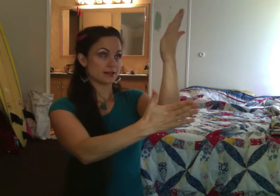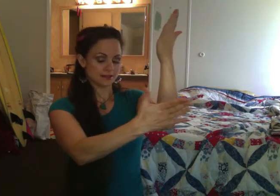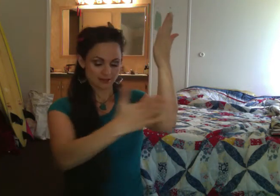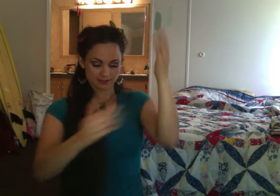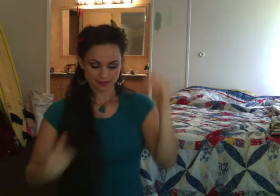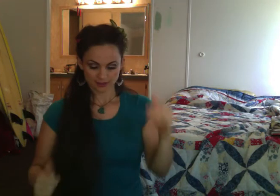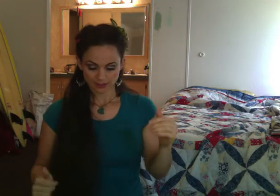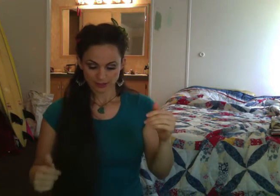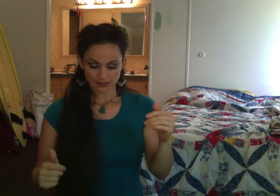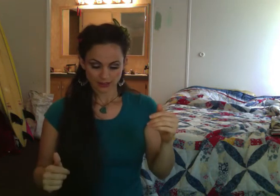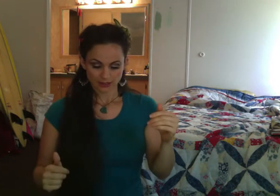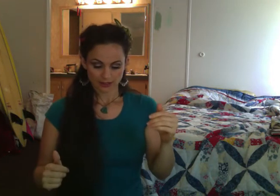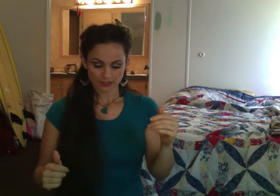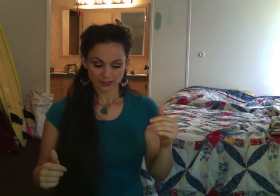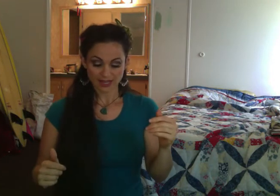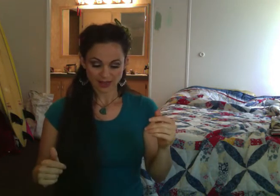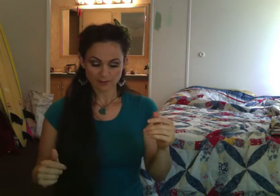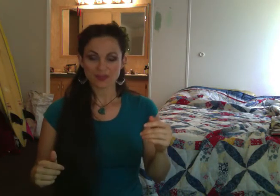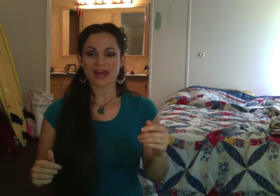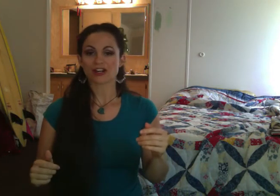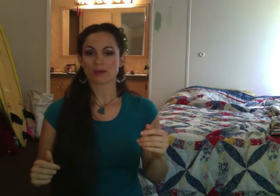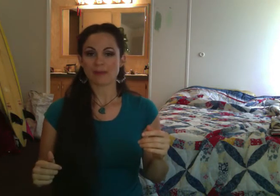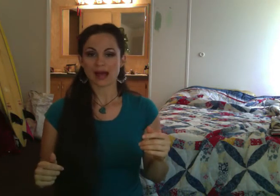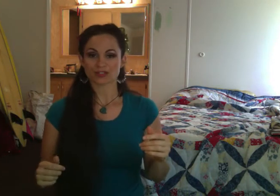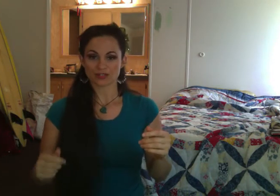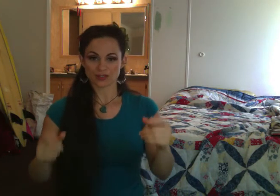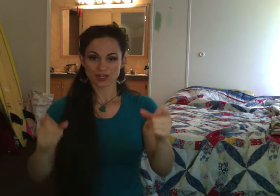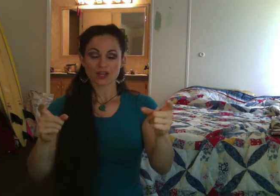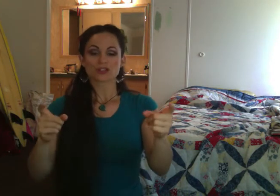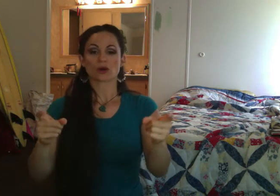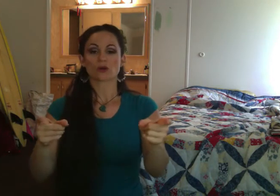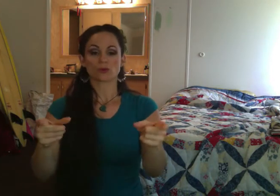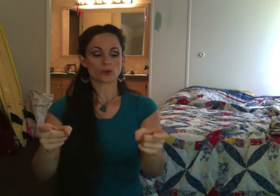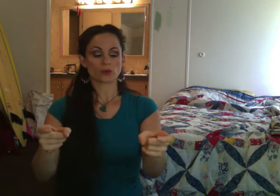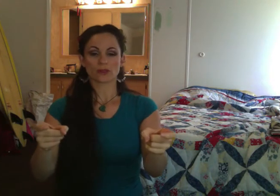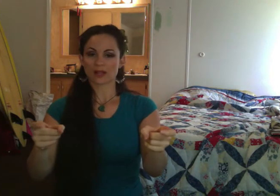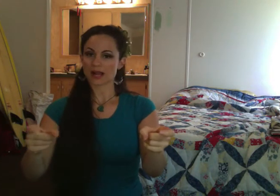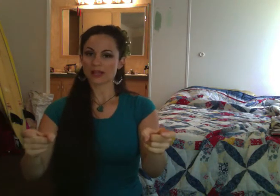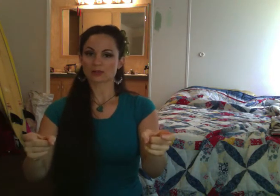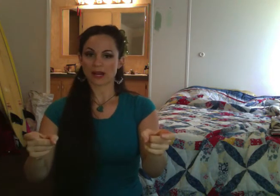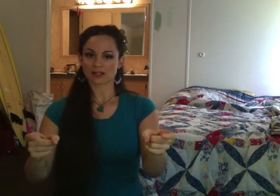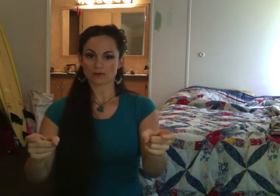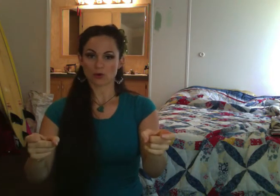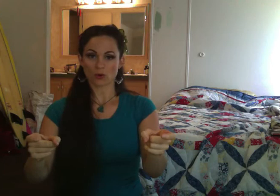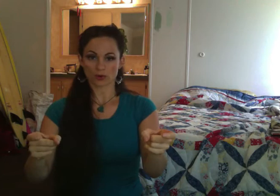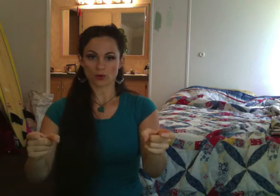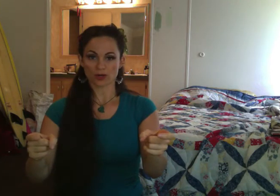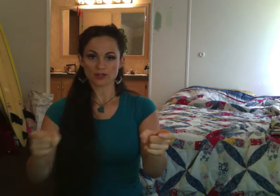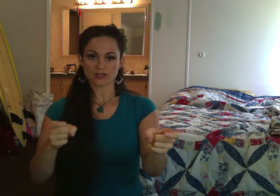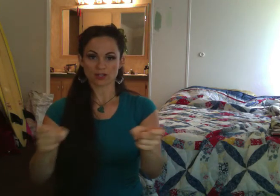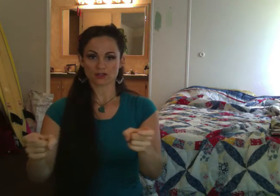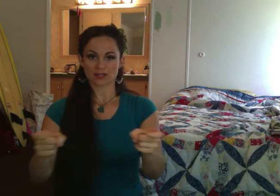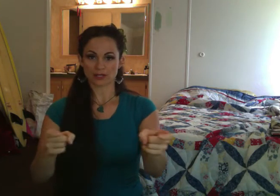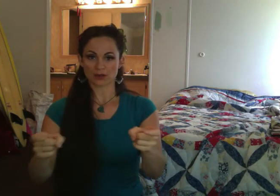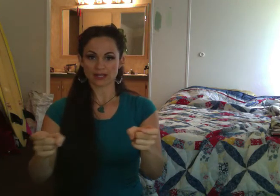obedient to them that are your masters. So kind of like the reins on a horse, you simply go like